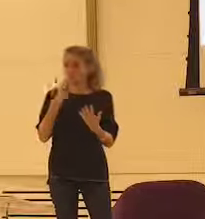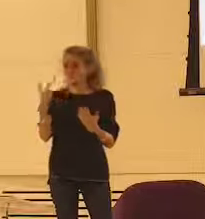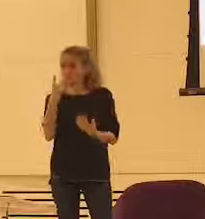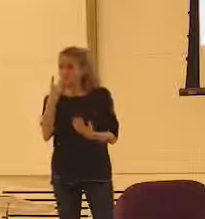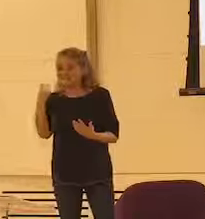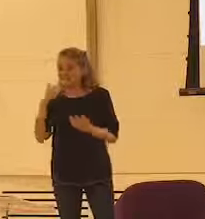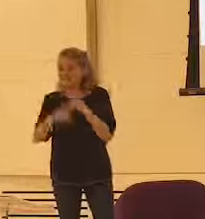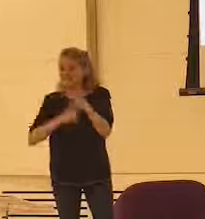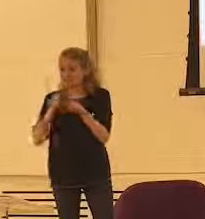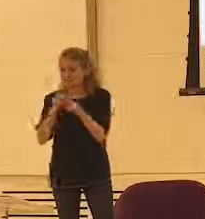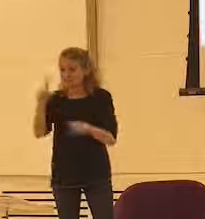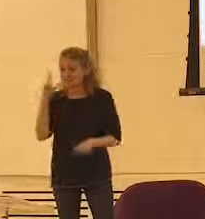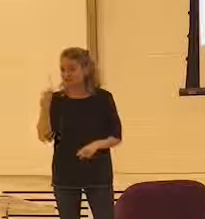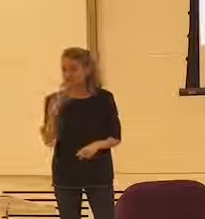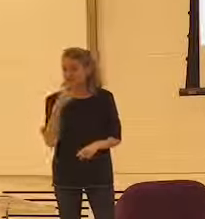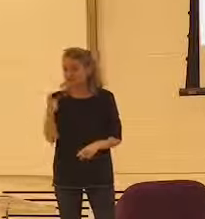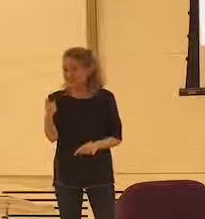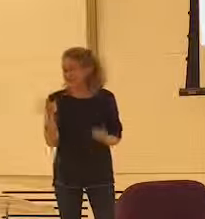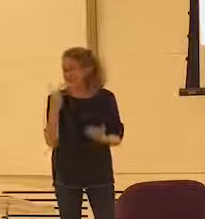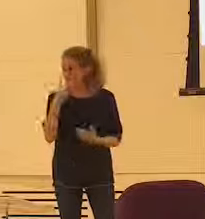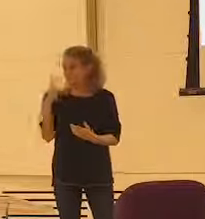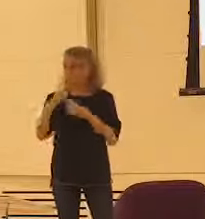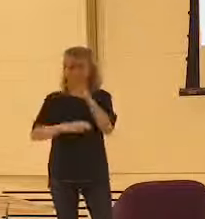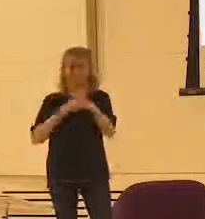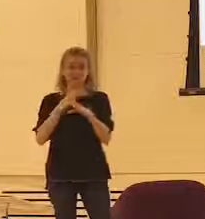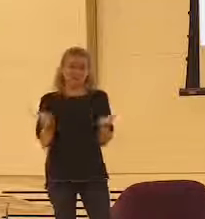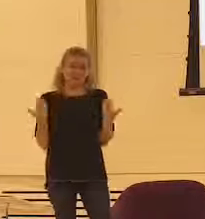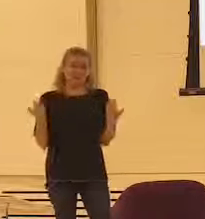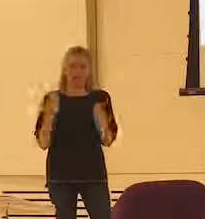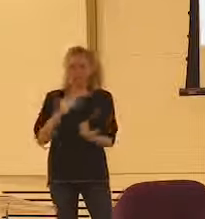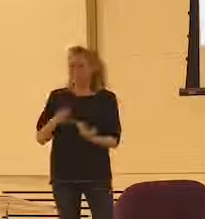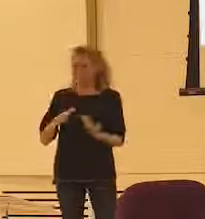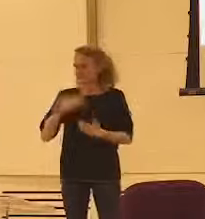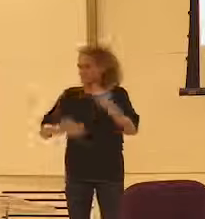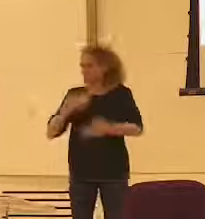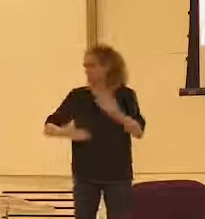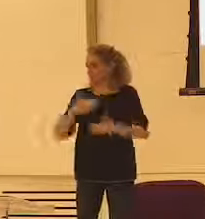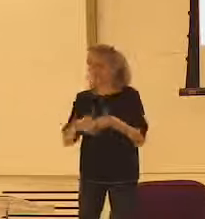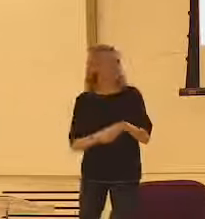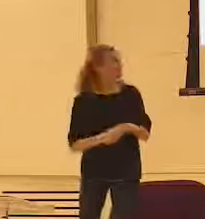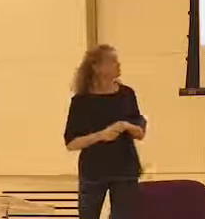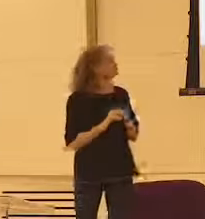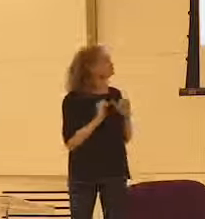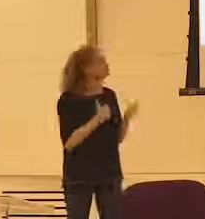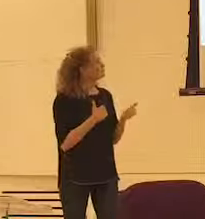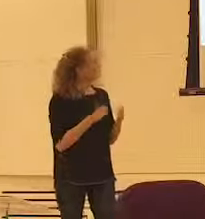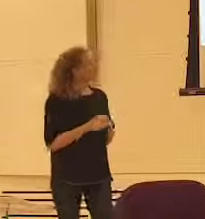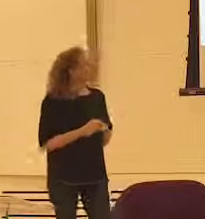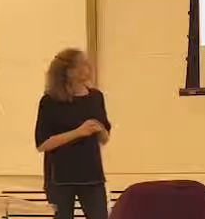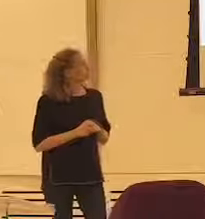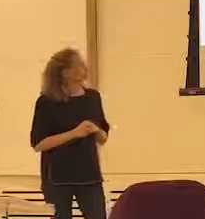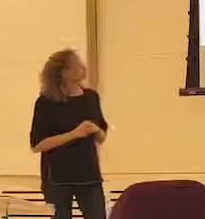because now we're in the 21st century, like James was saying, we're in the 21st century, come on, we need to get going.